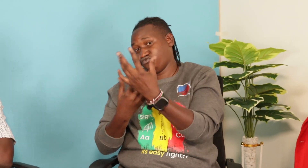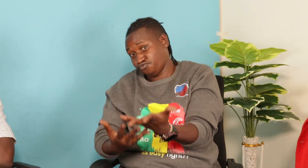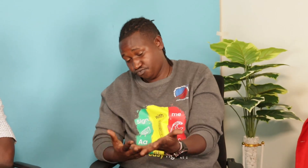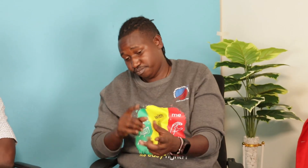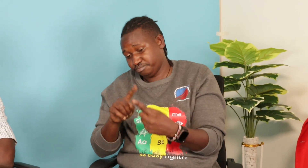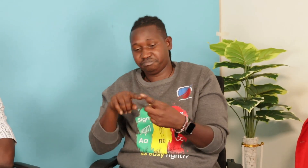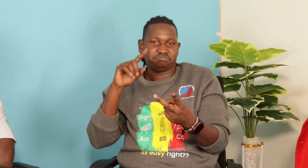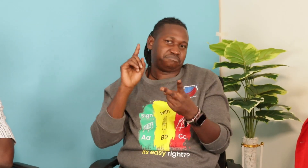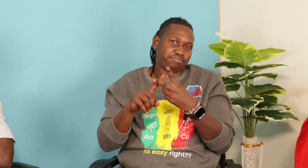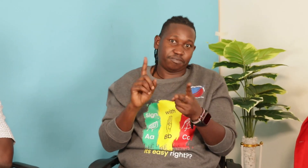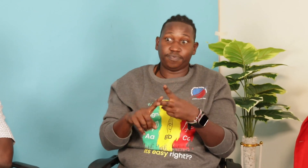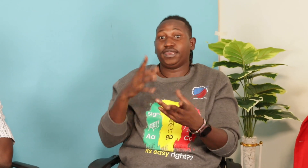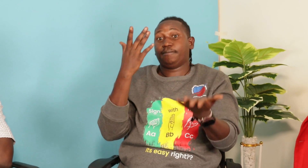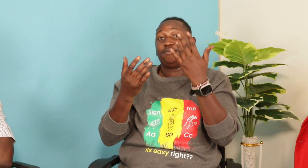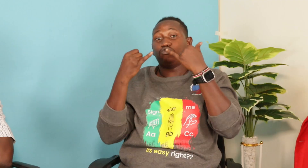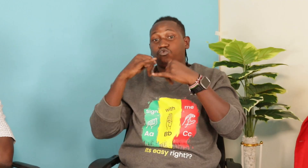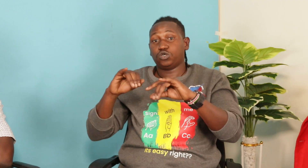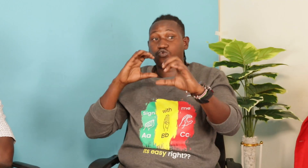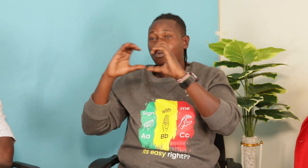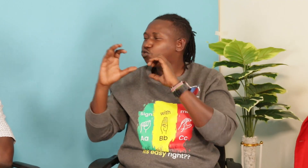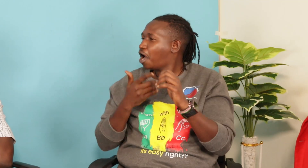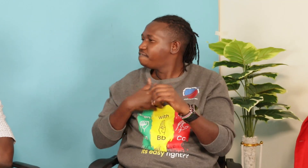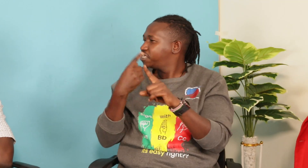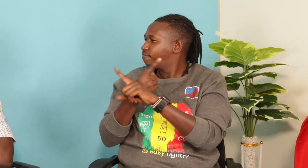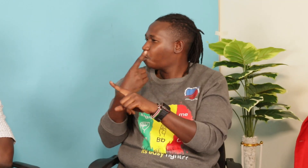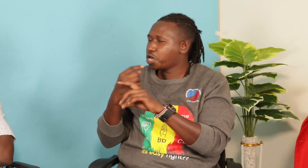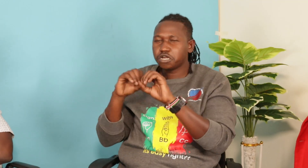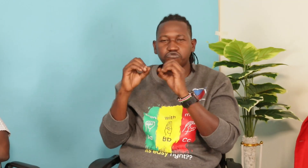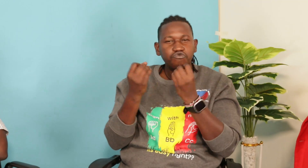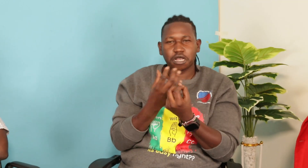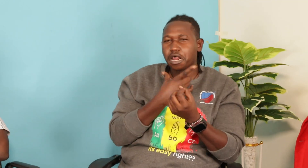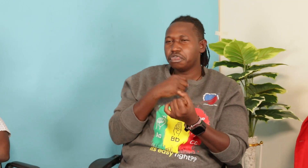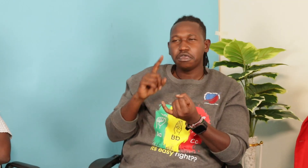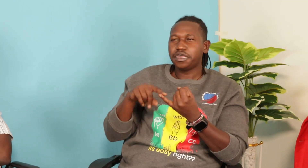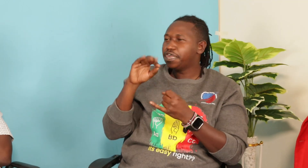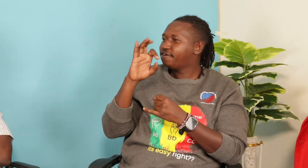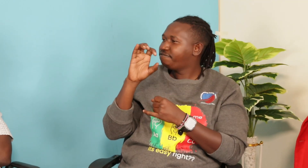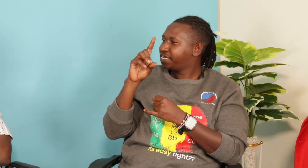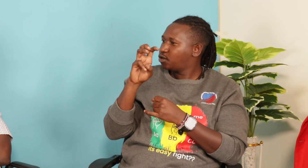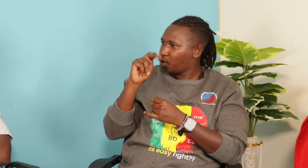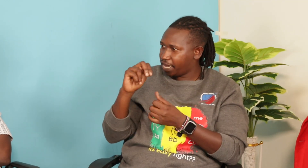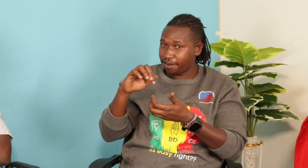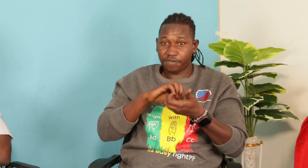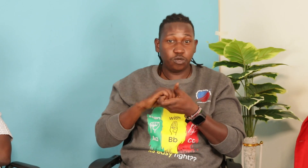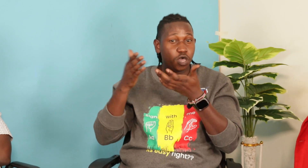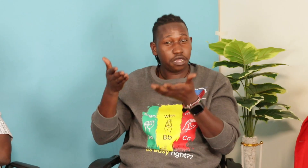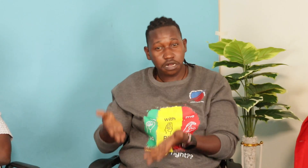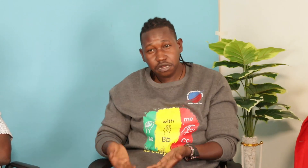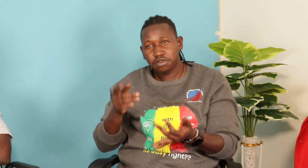one person who you know, who you can express to. At times, maybe we try to communicate with, we have different organizations. For example, we have